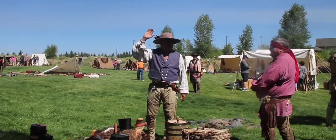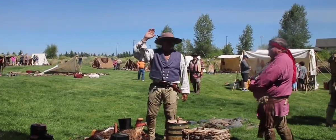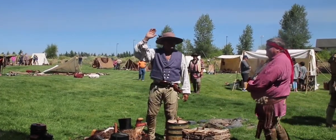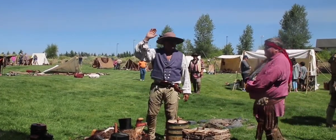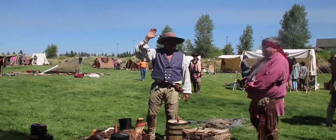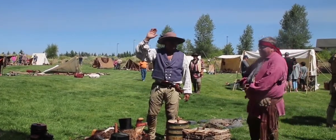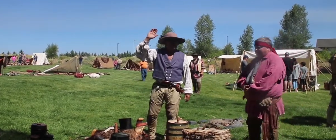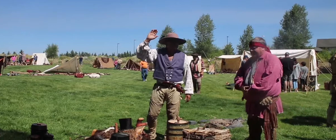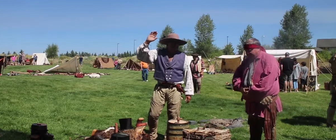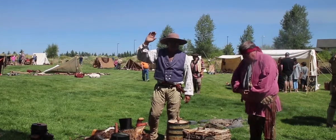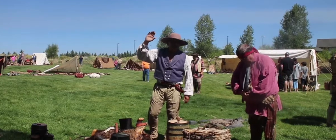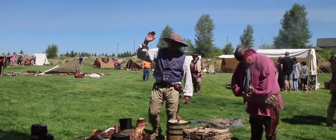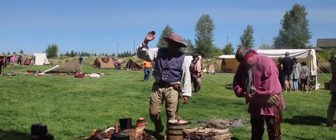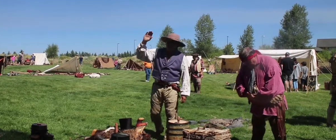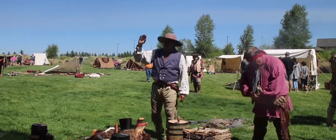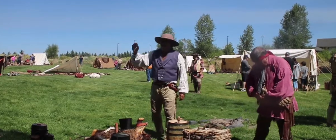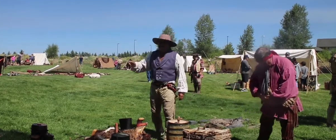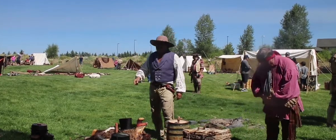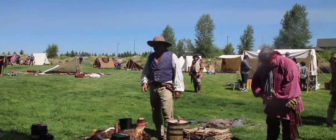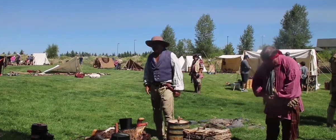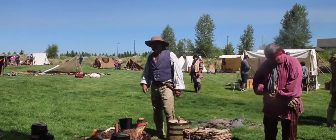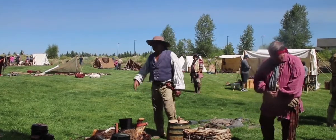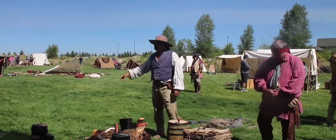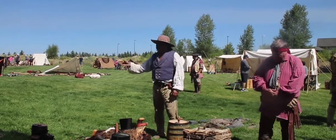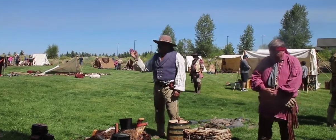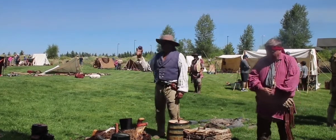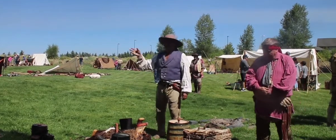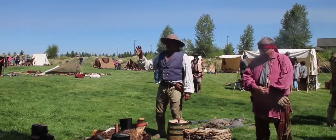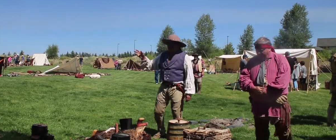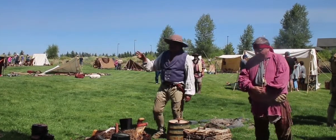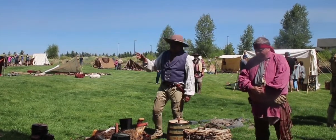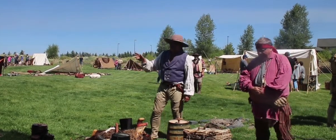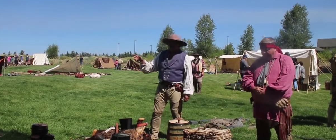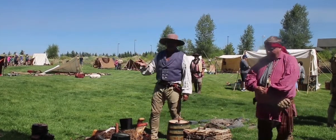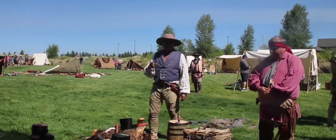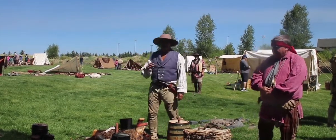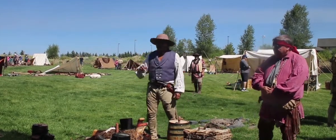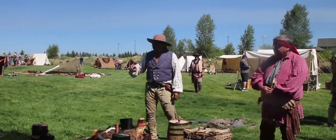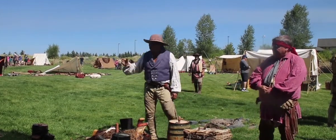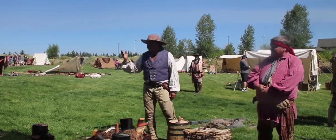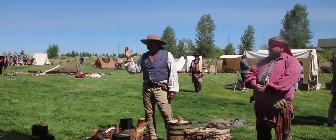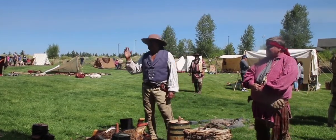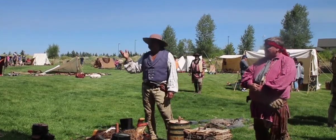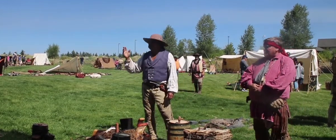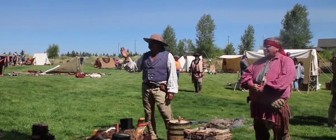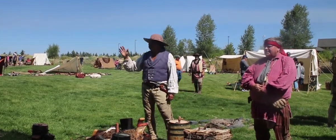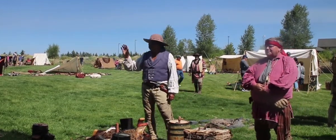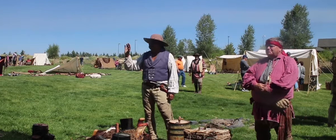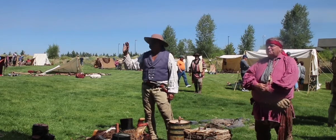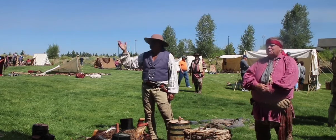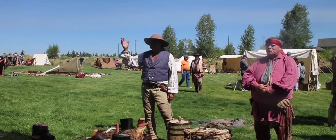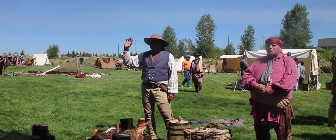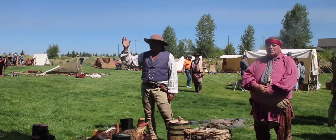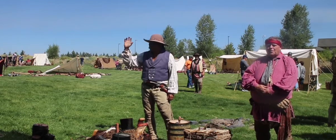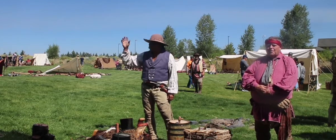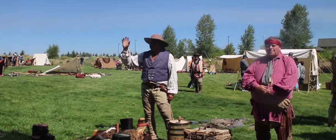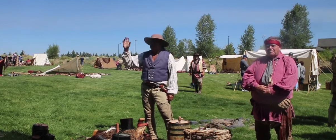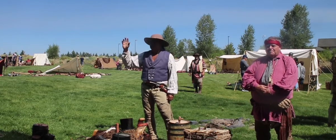raise your hand, and it was a question. Now, the sign language, Indian Sign Language, is always going to be used mostly with the